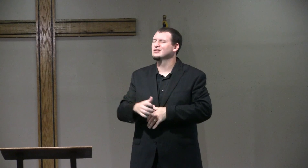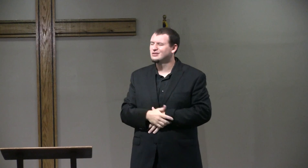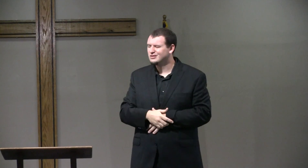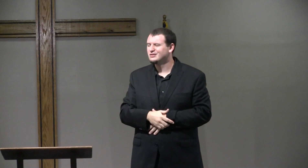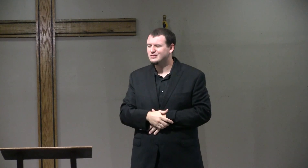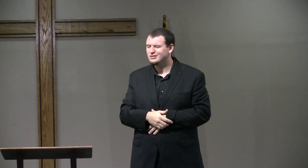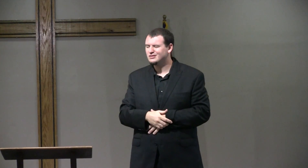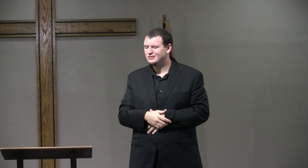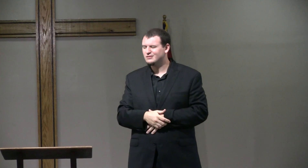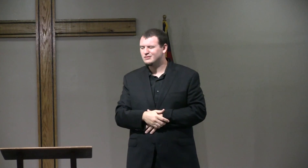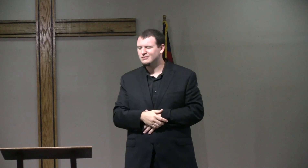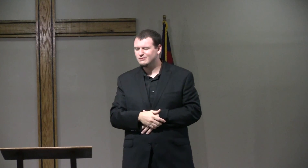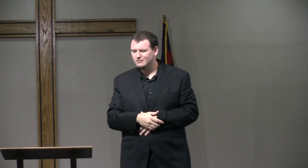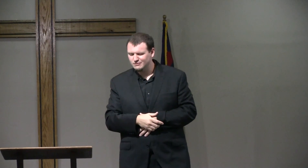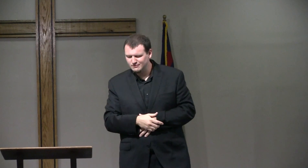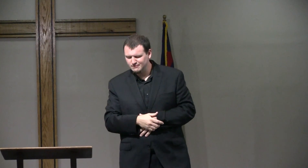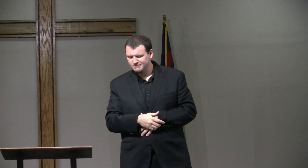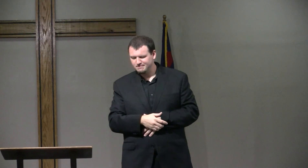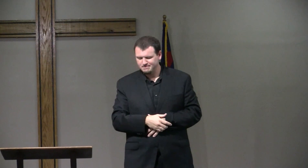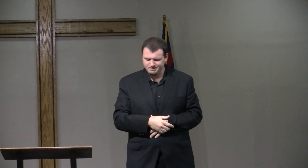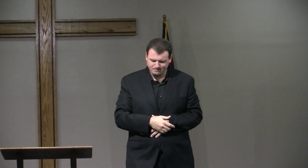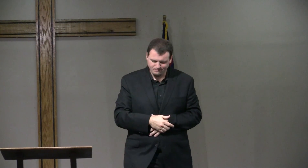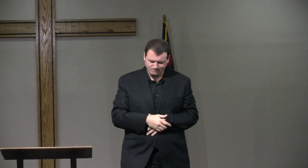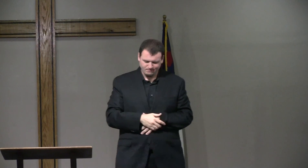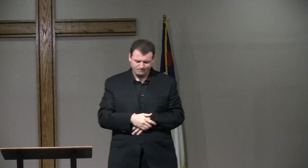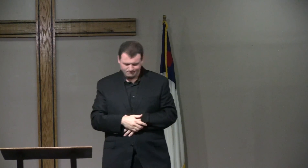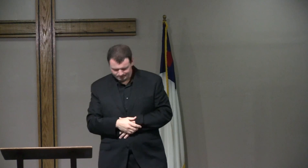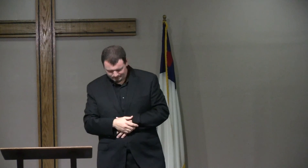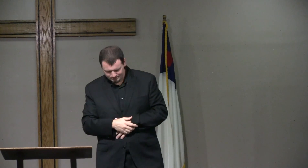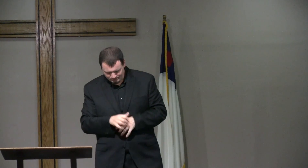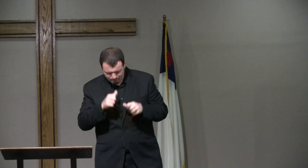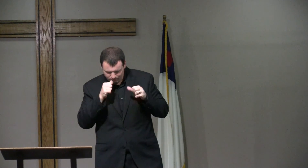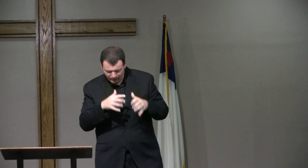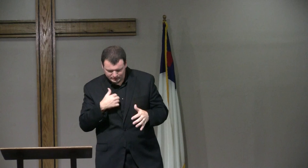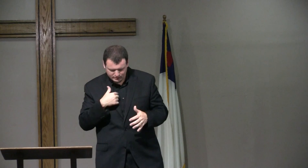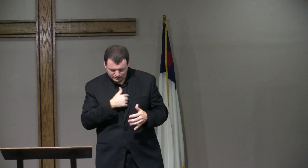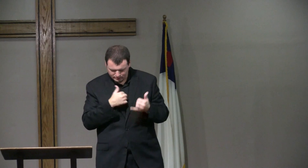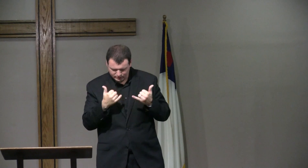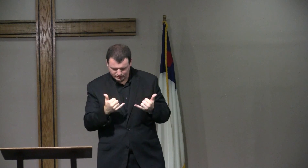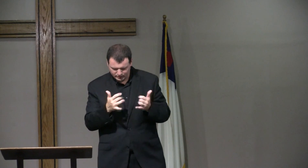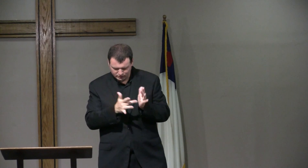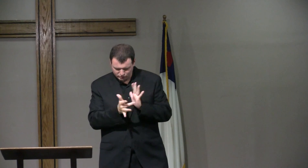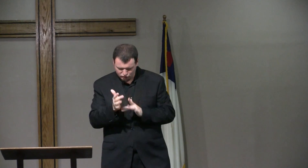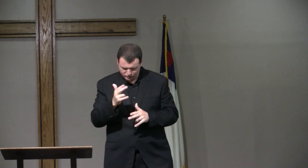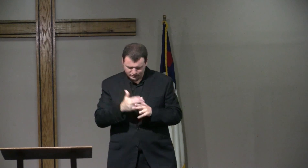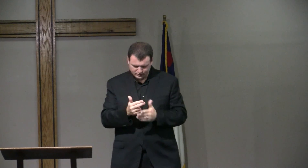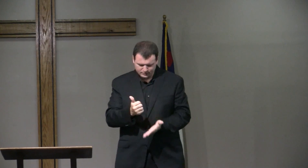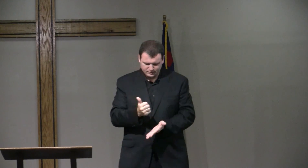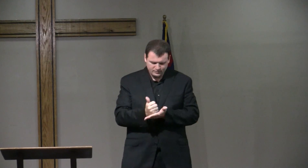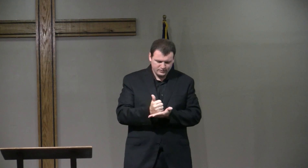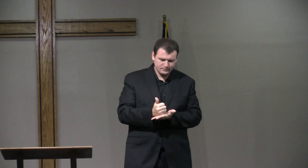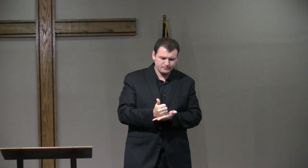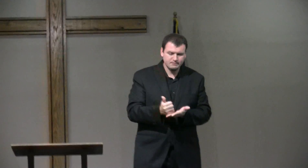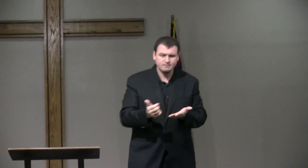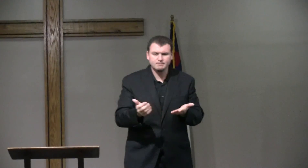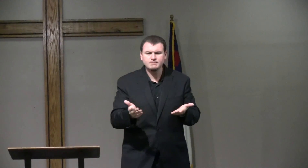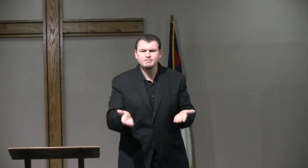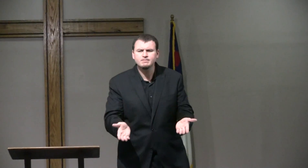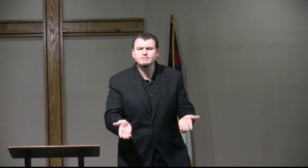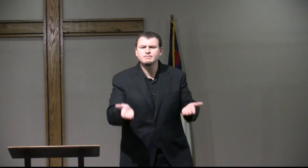to find salvation in you. Bless us today in Jesus' name. Amen.